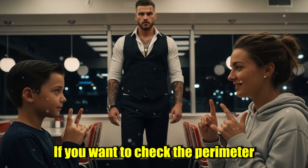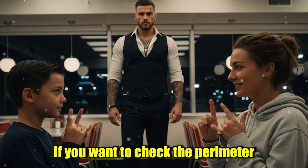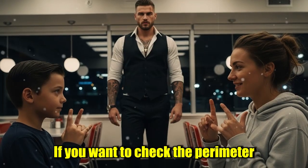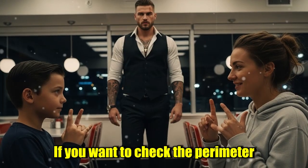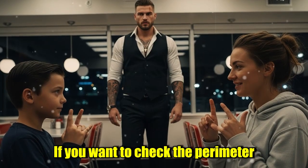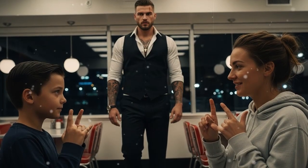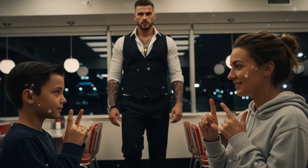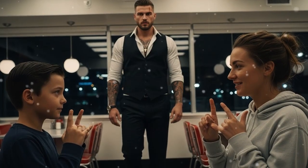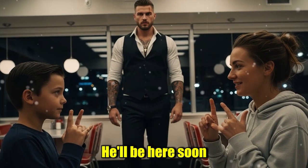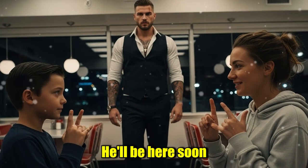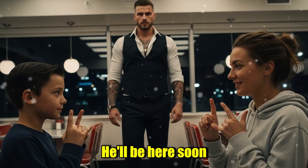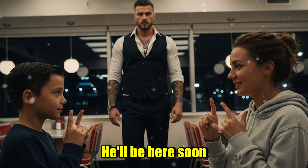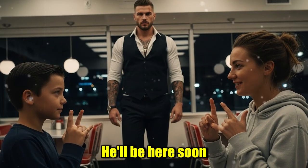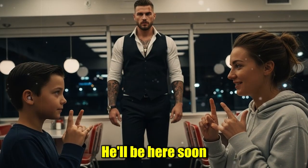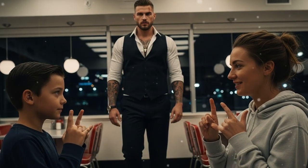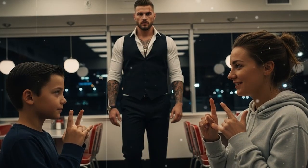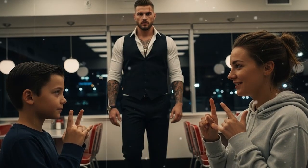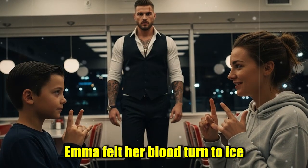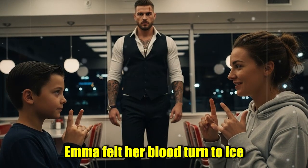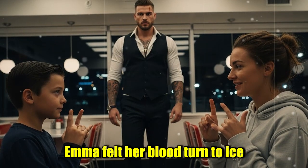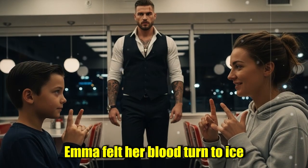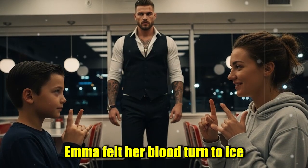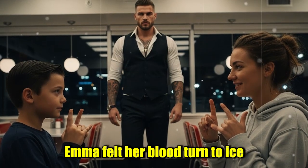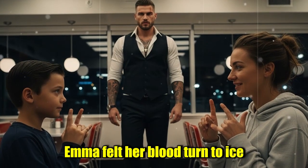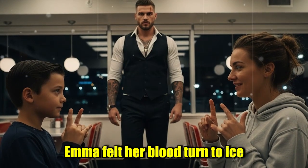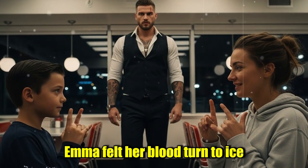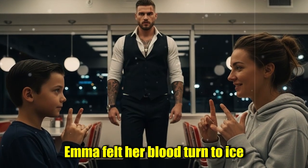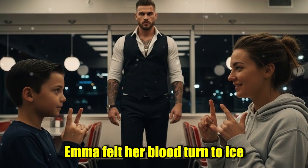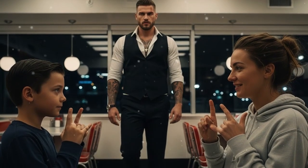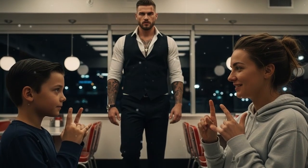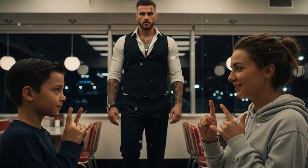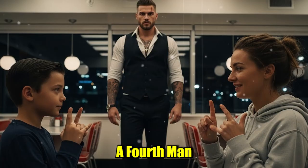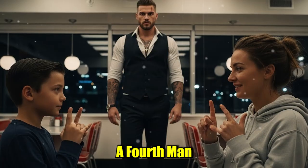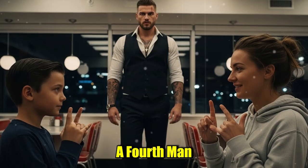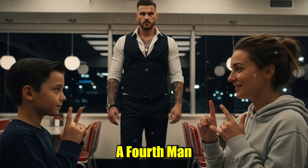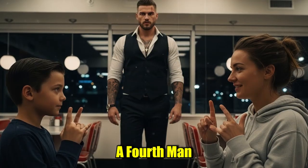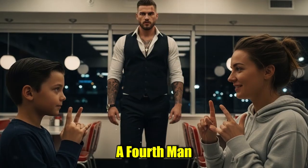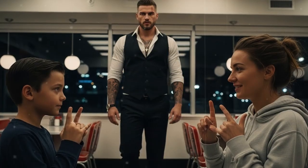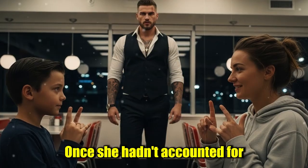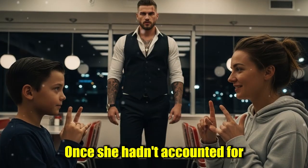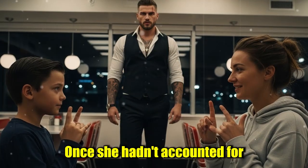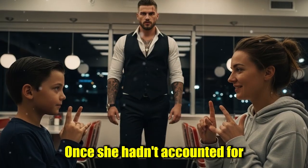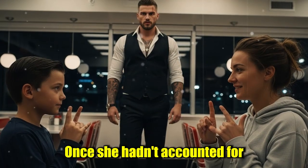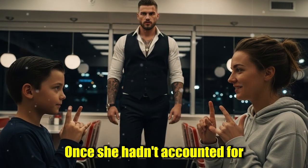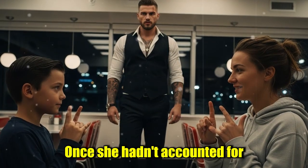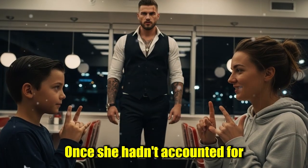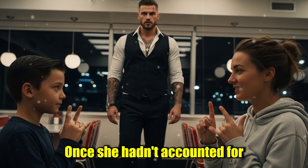check the perimeter. He'll be here soon. Emma felt her blood turn to ice. A 4th man, one she hadn't accounted